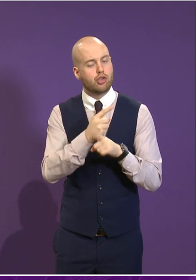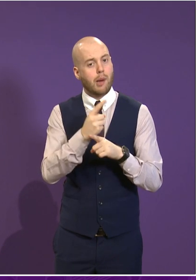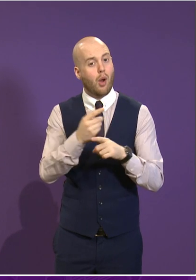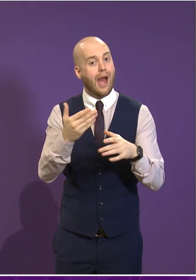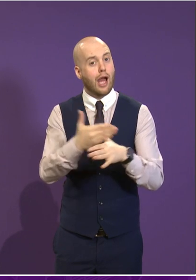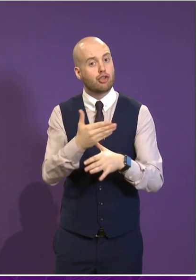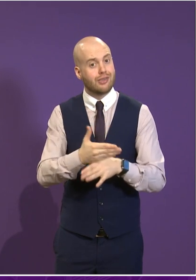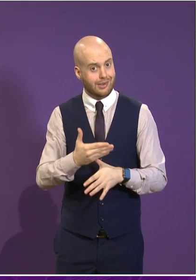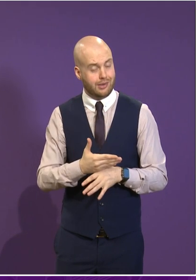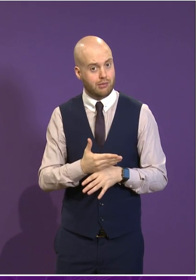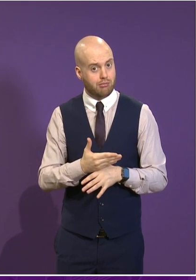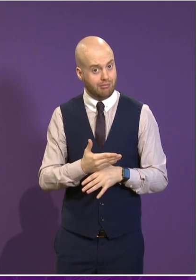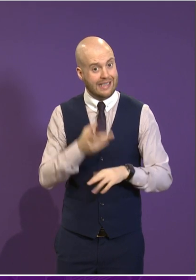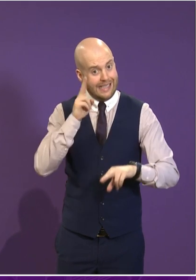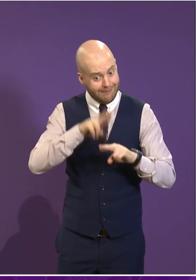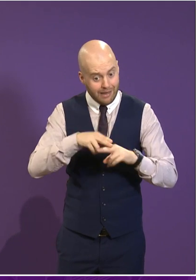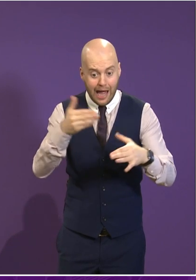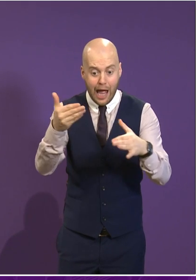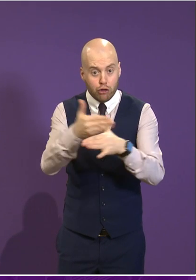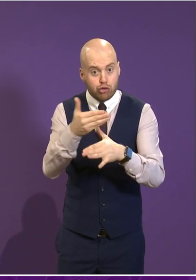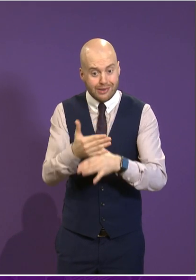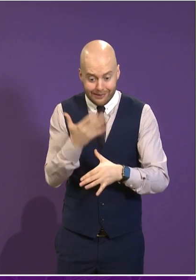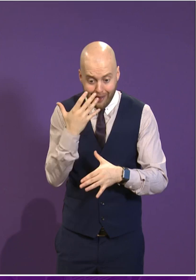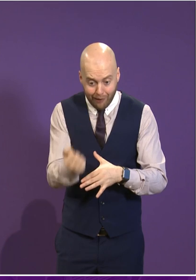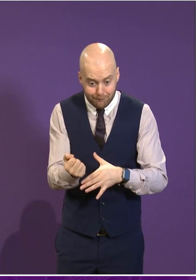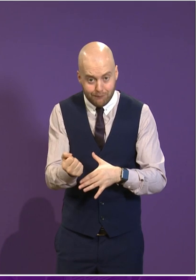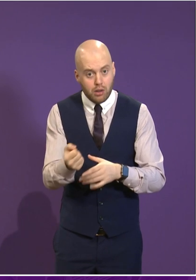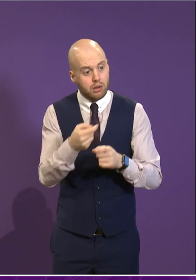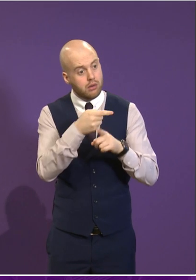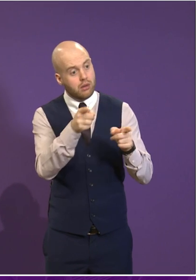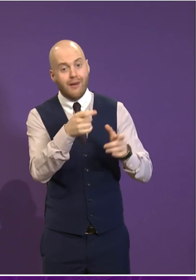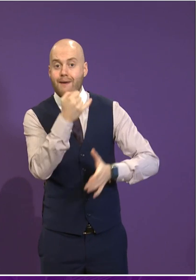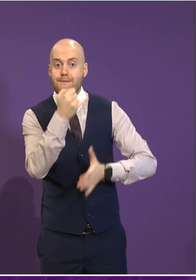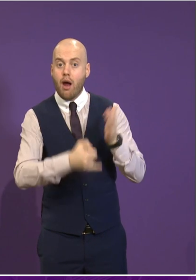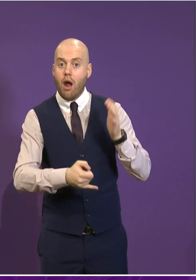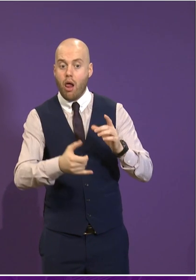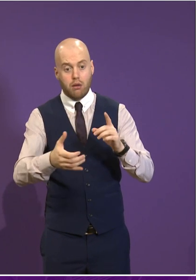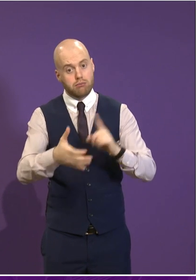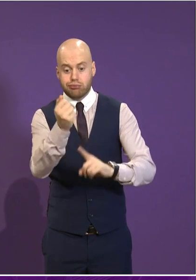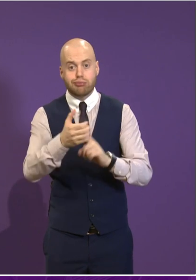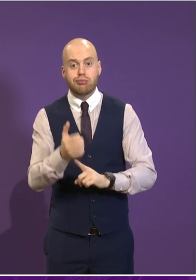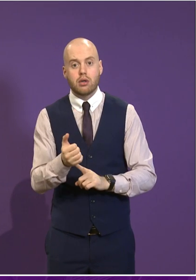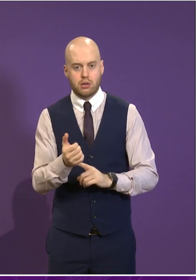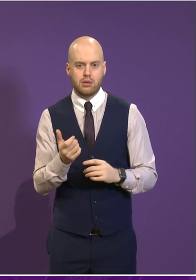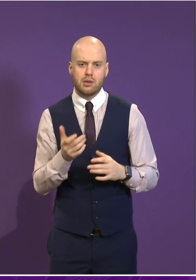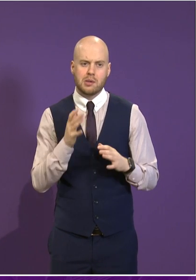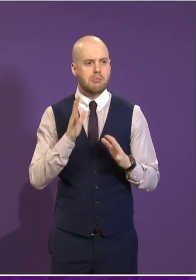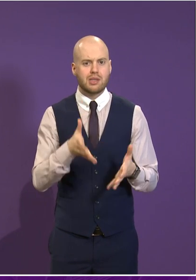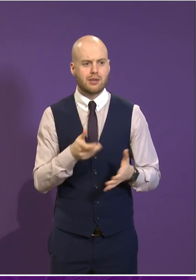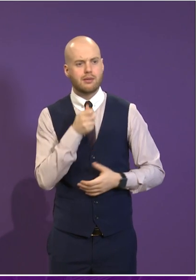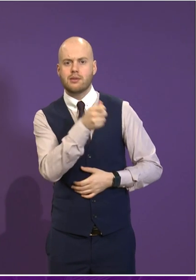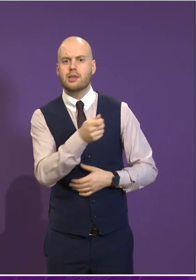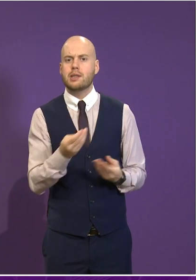stick, because if you have actions, you must have consequences. And I wonder if you could perhaps expand a bit on what